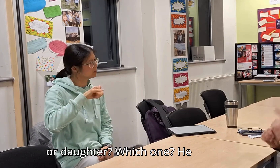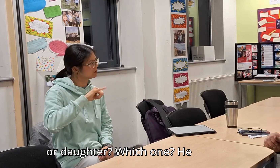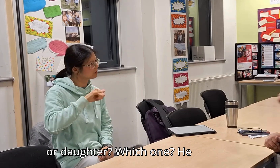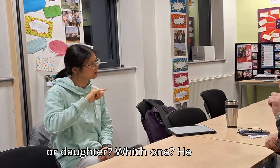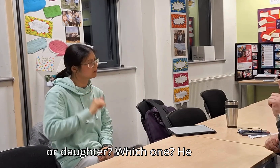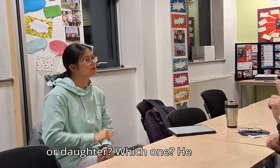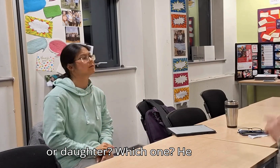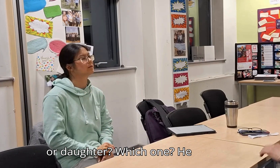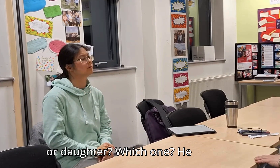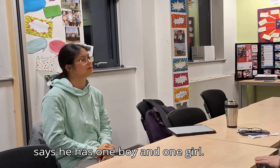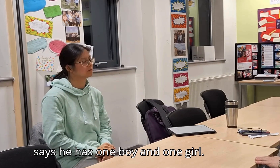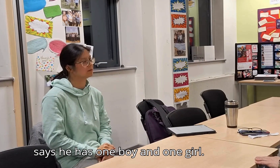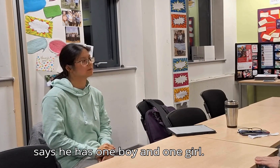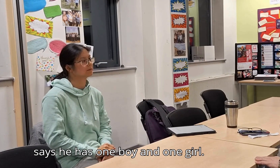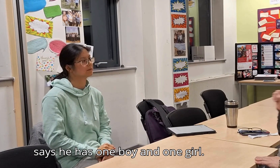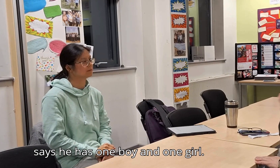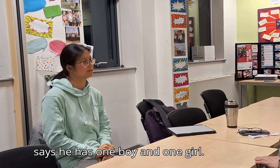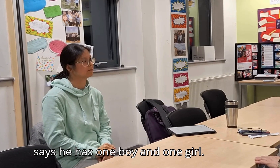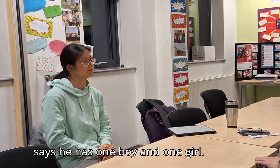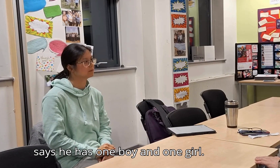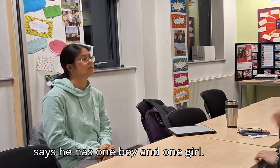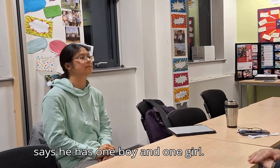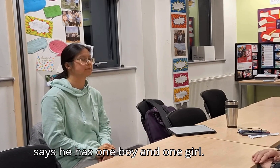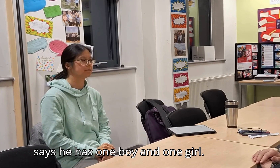one? He says he has 1 boy and 1 girl.